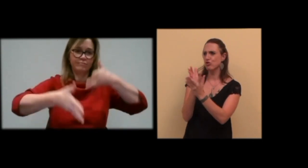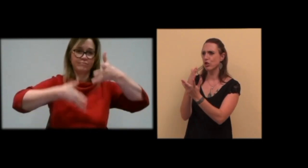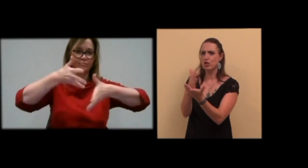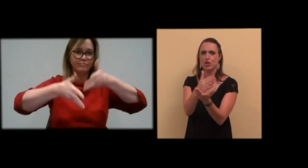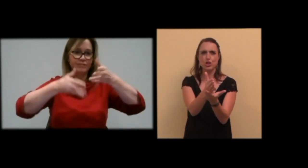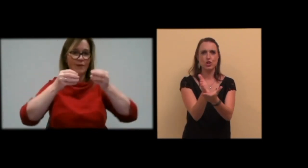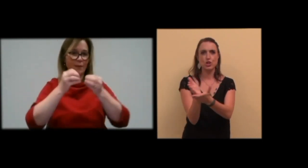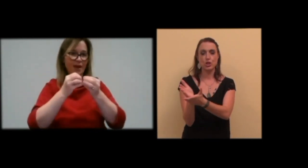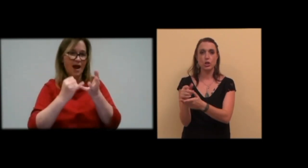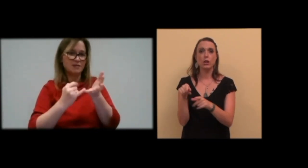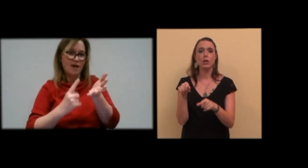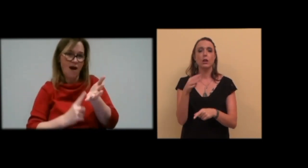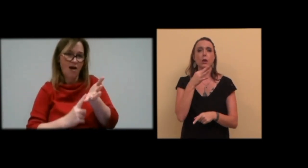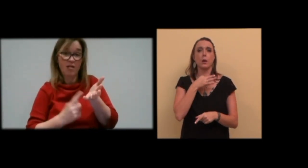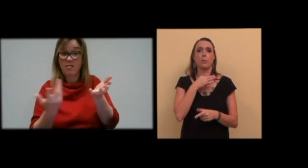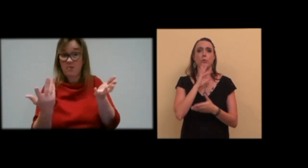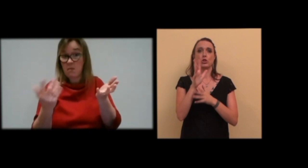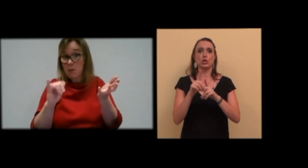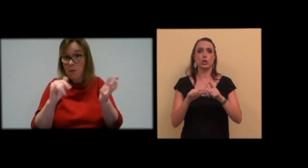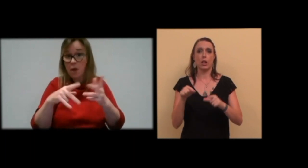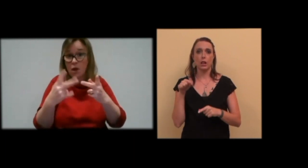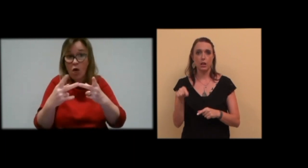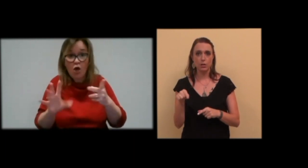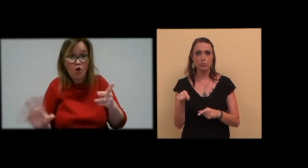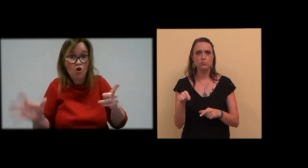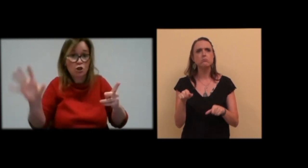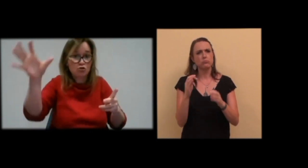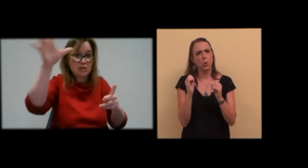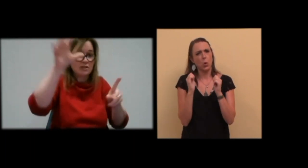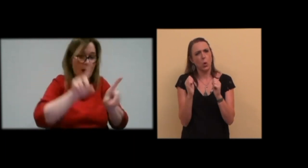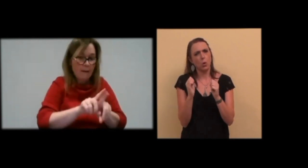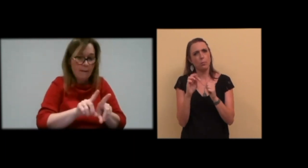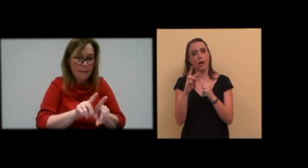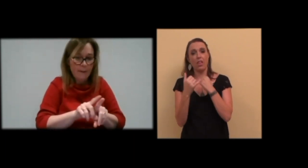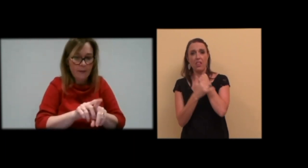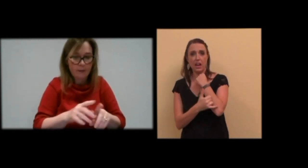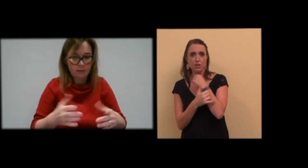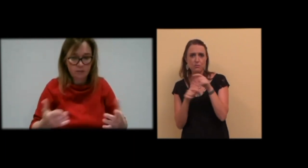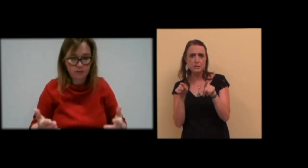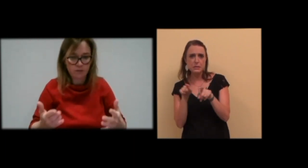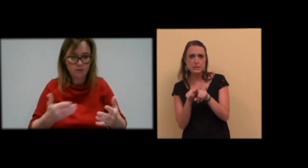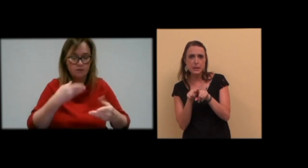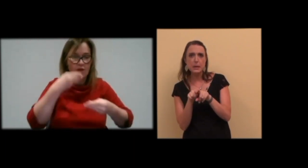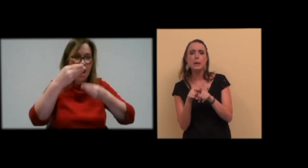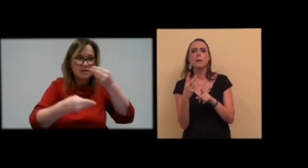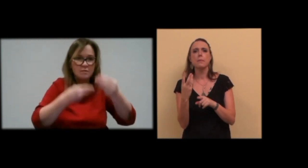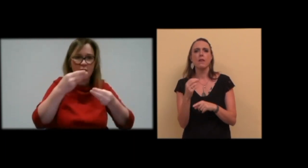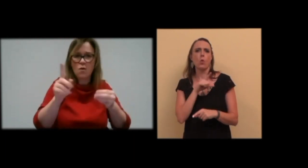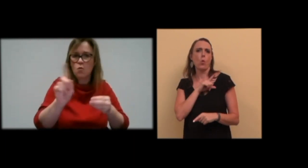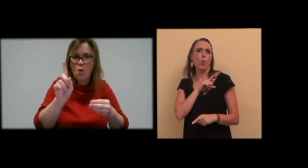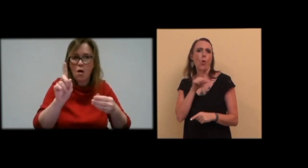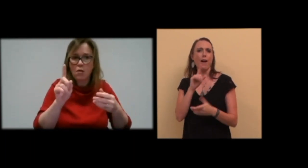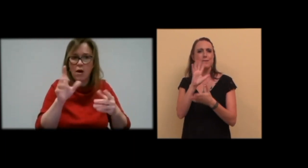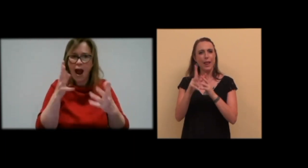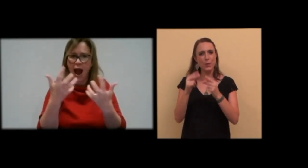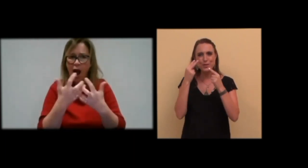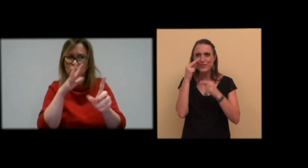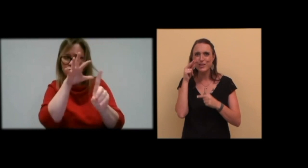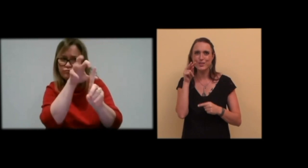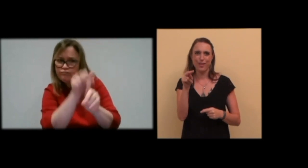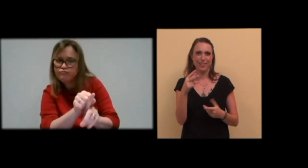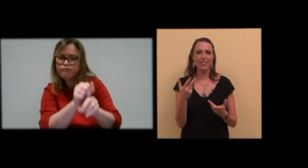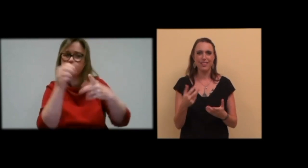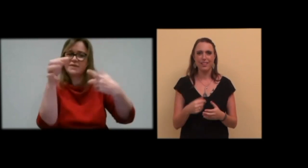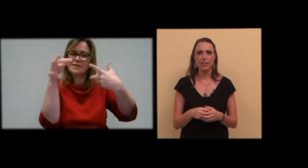more information exchange taking place in British Sign Language, and hopefully other countries have the same, of it being in a